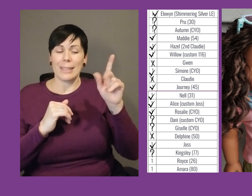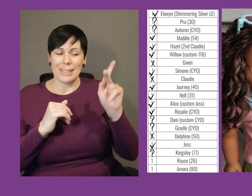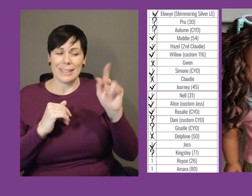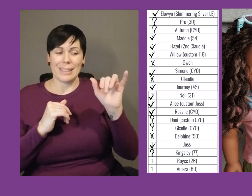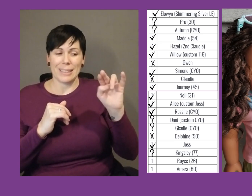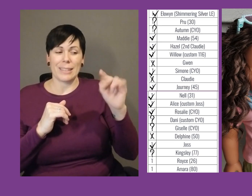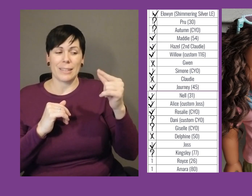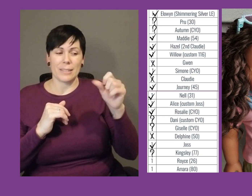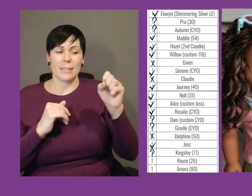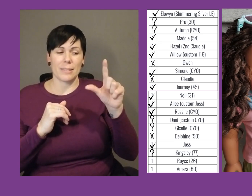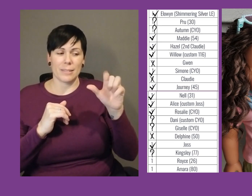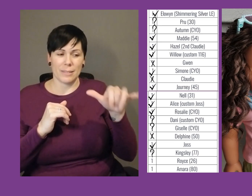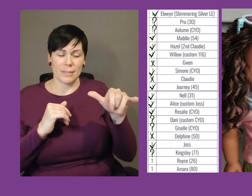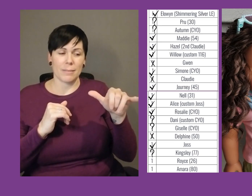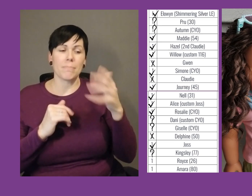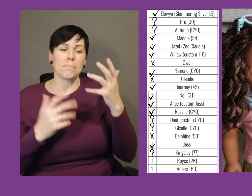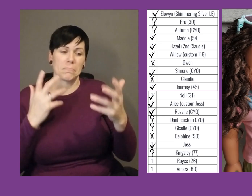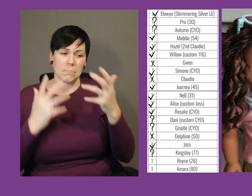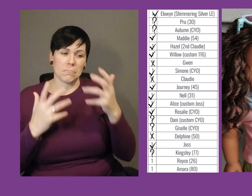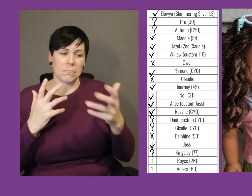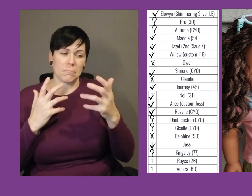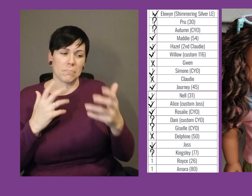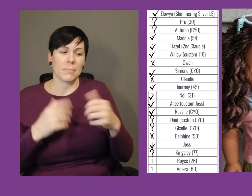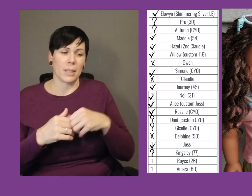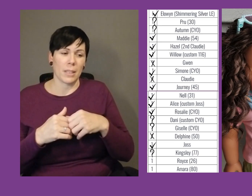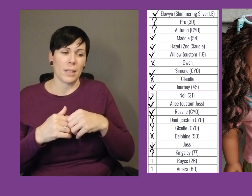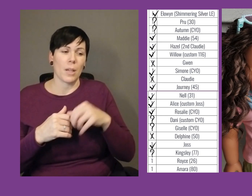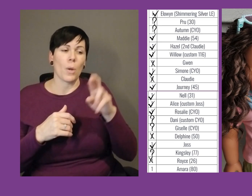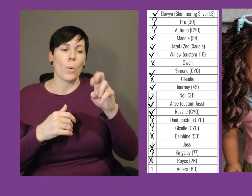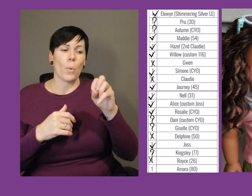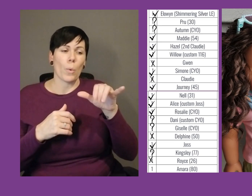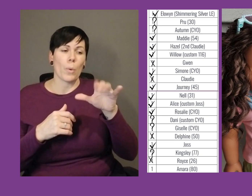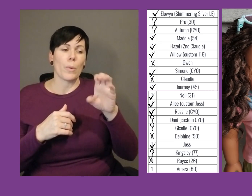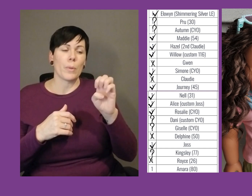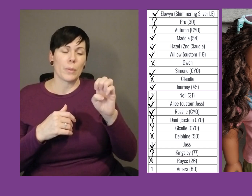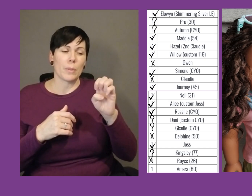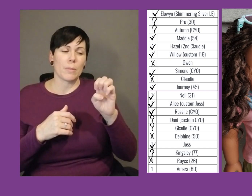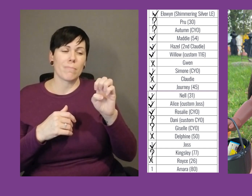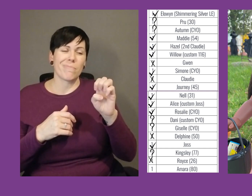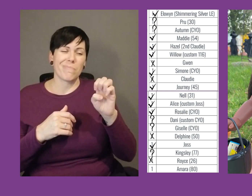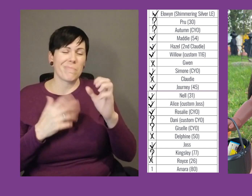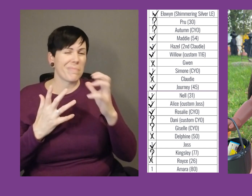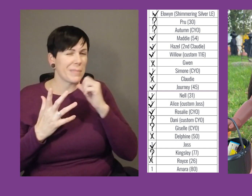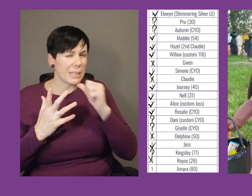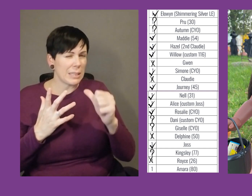I love her, but I don't know that she would make my top 20. Amara,